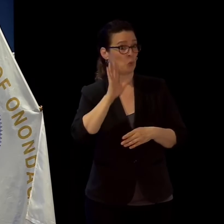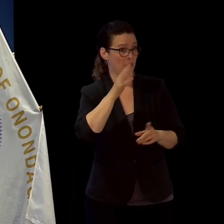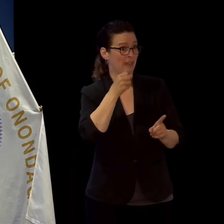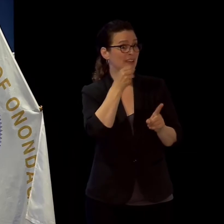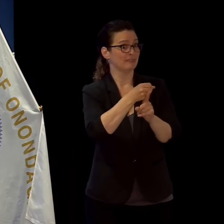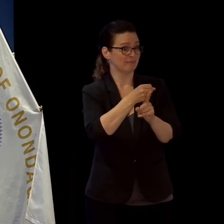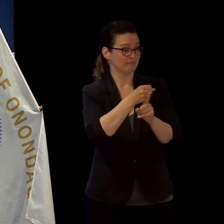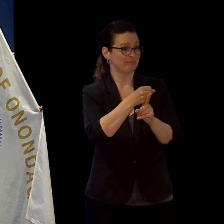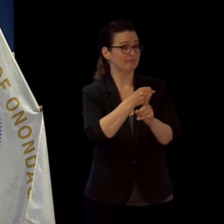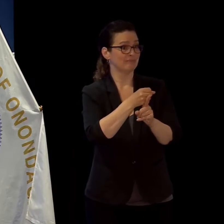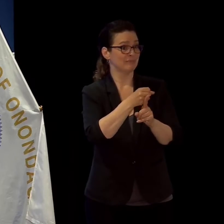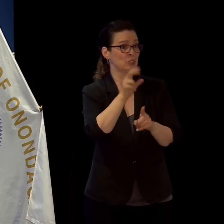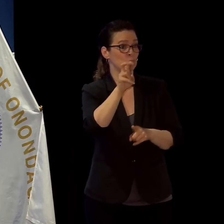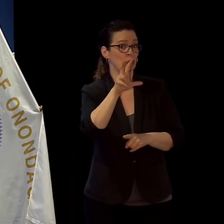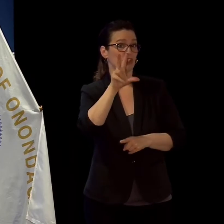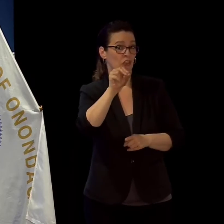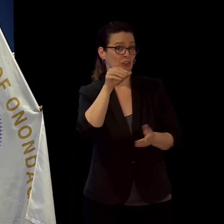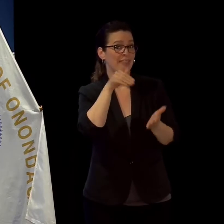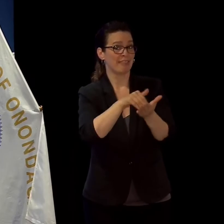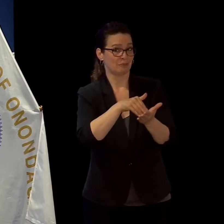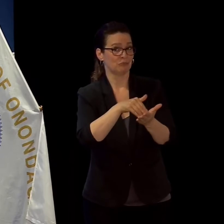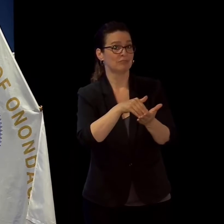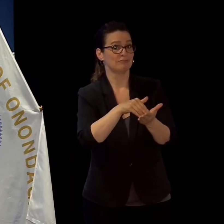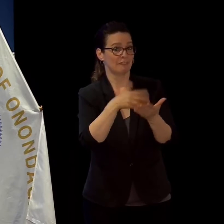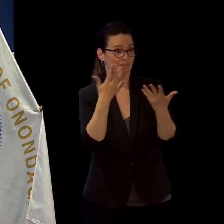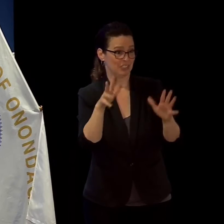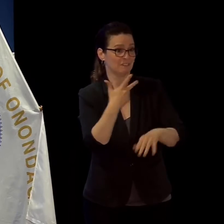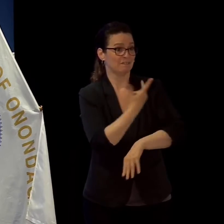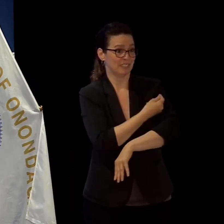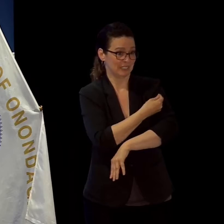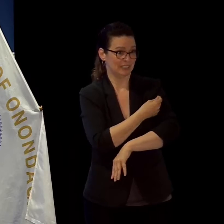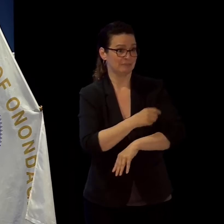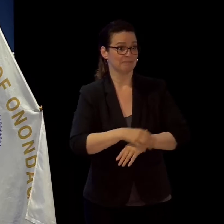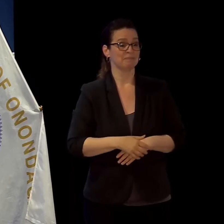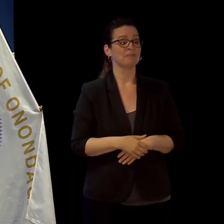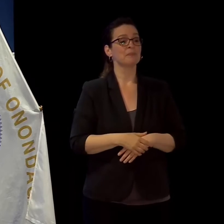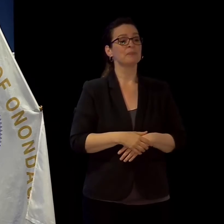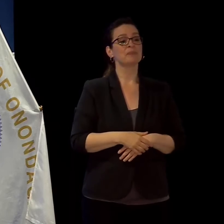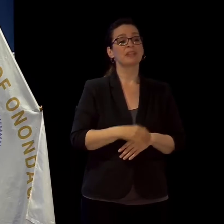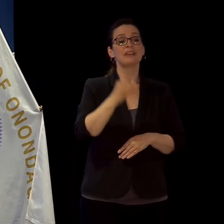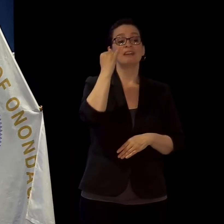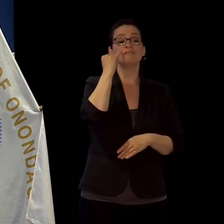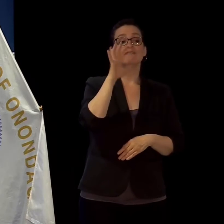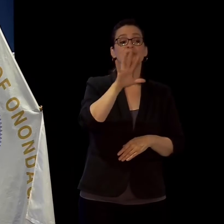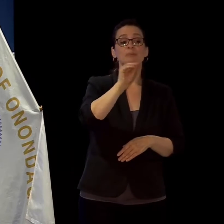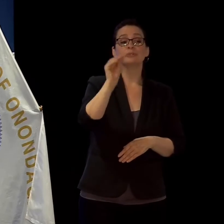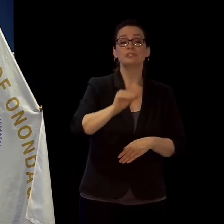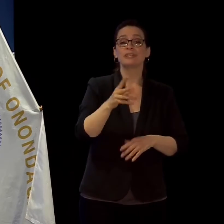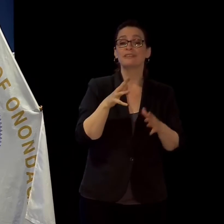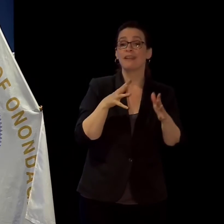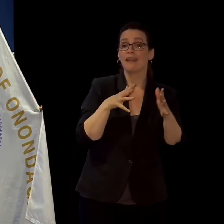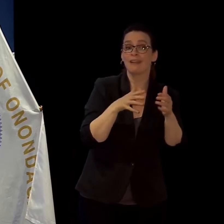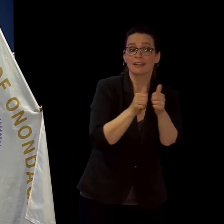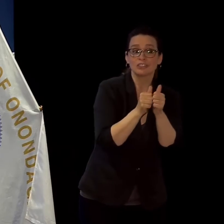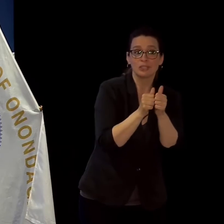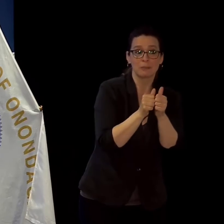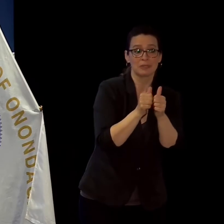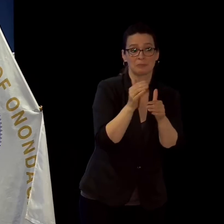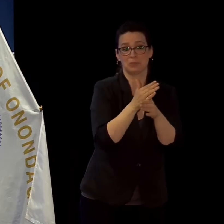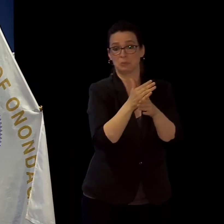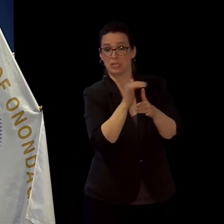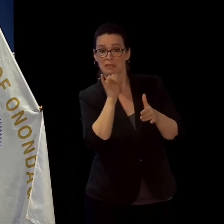number. And then, you know, if we can make up that extra 5%, I think we're going to have between that and